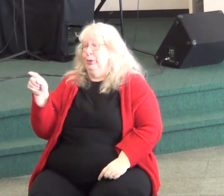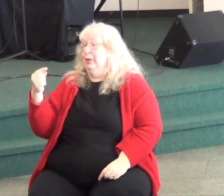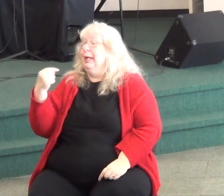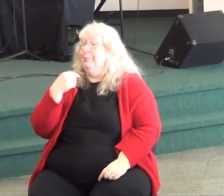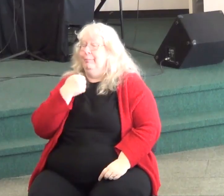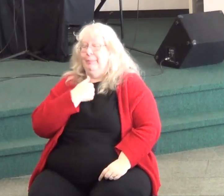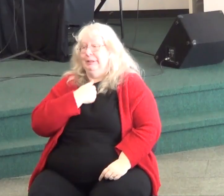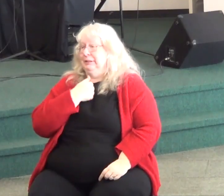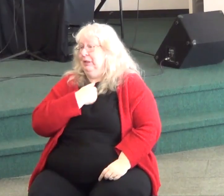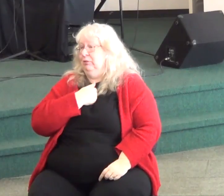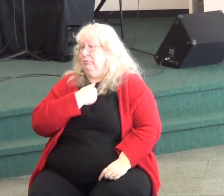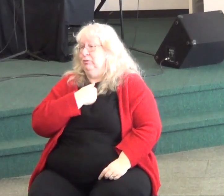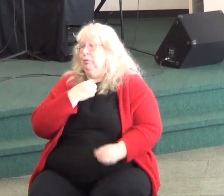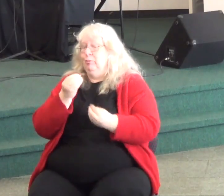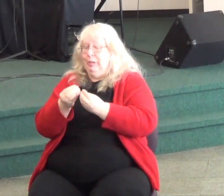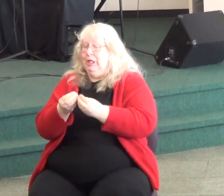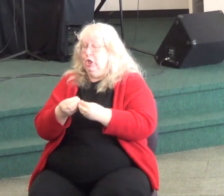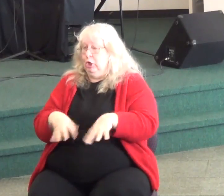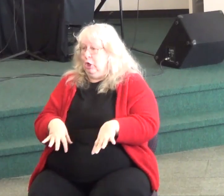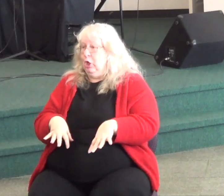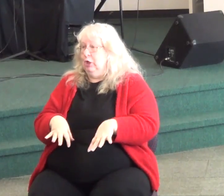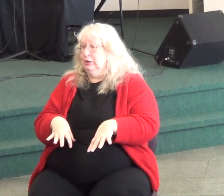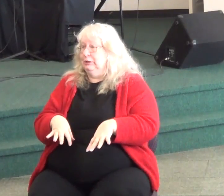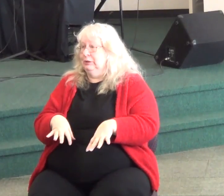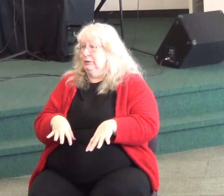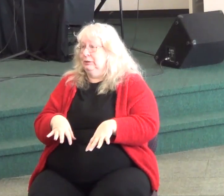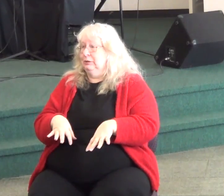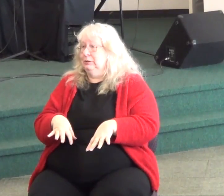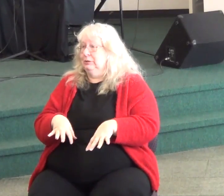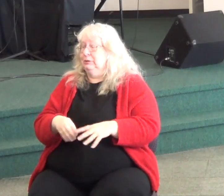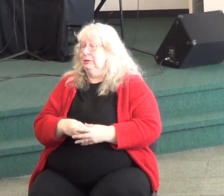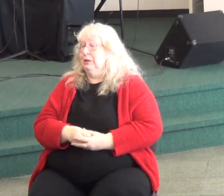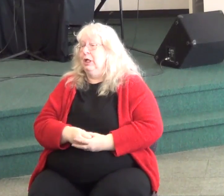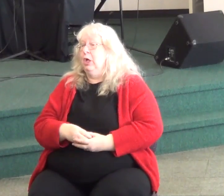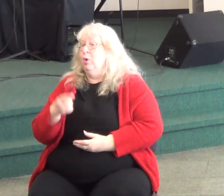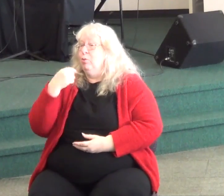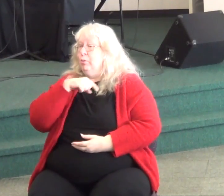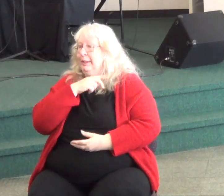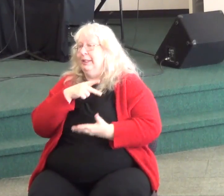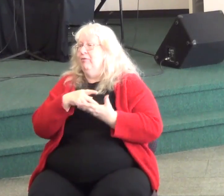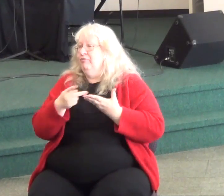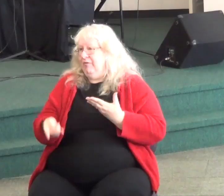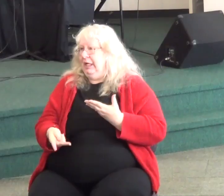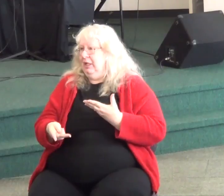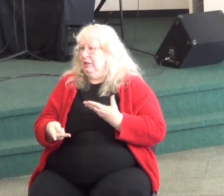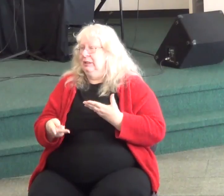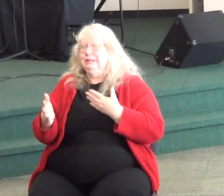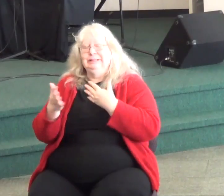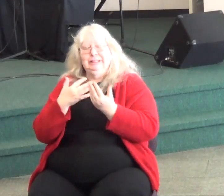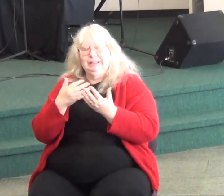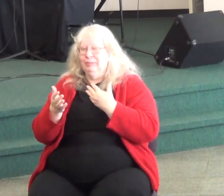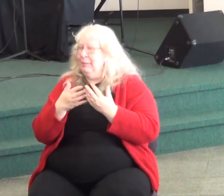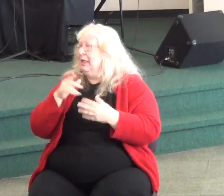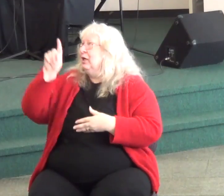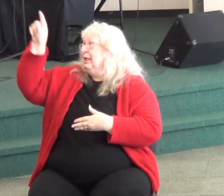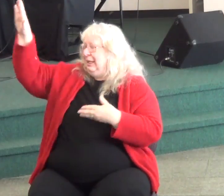in a lost state today. And you know what? We can slip and fall, and he picks us right back up with his